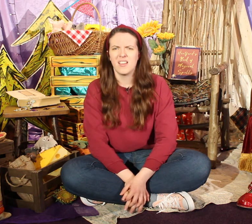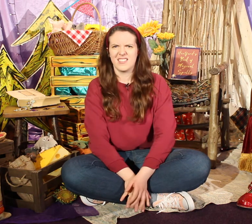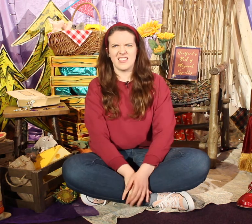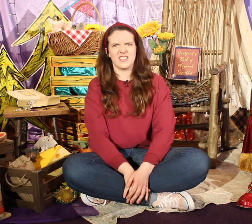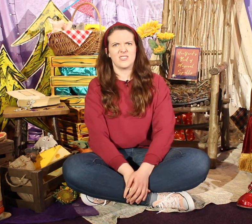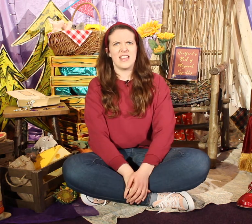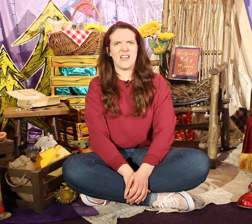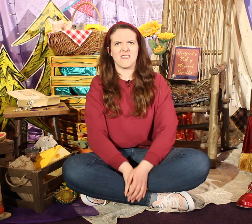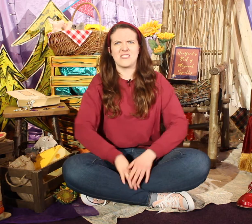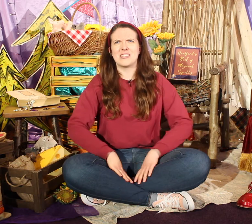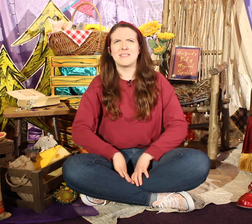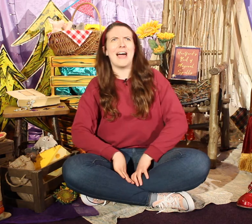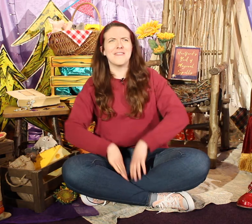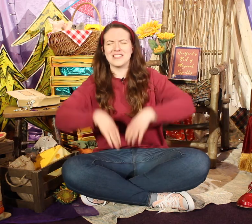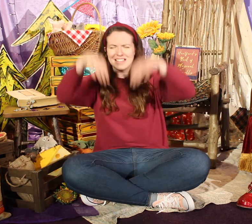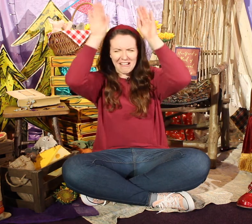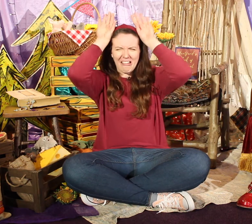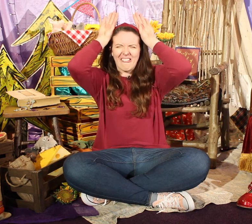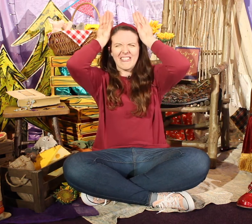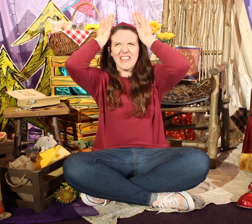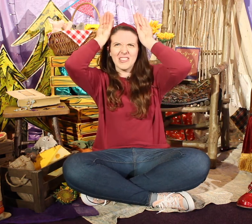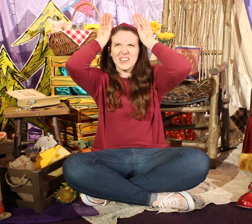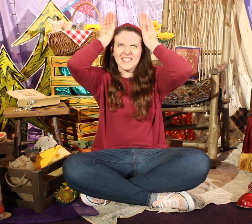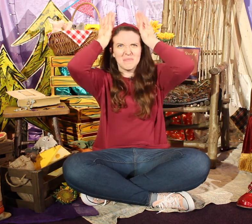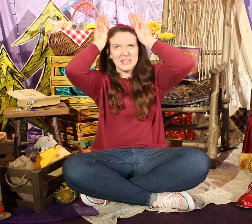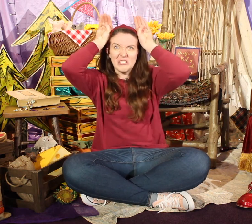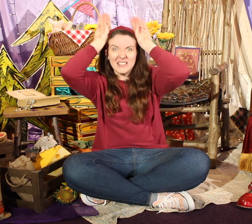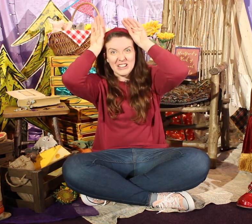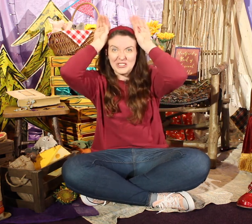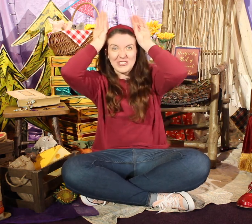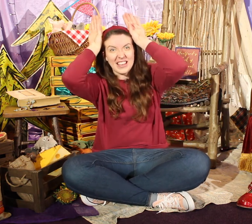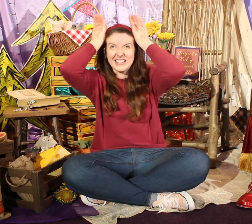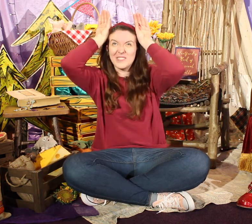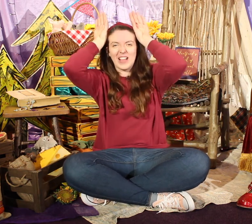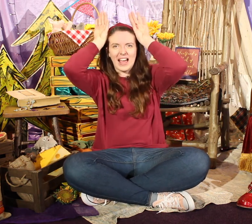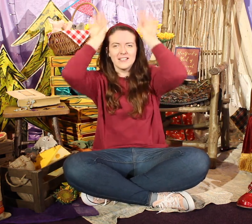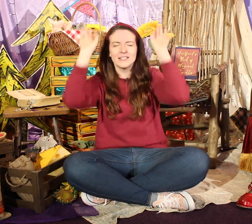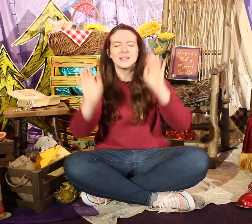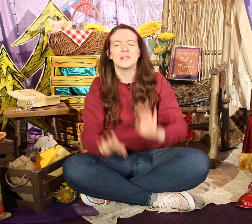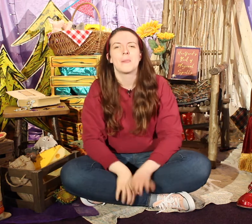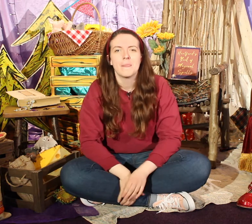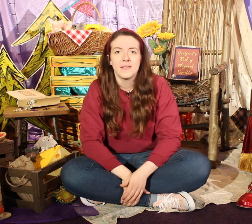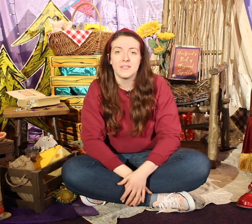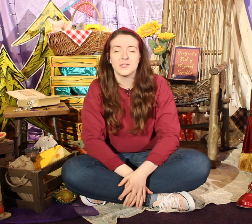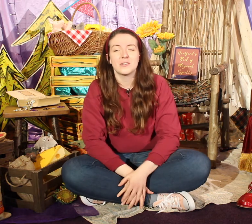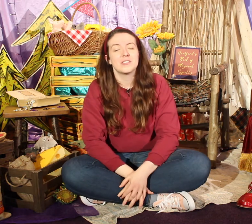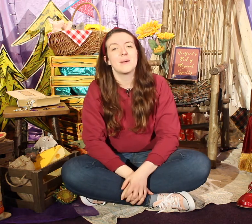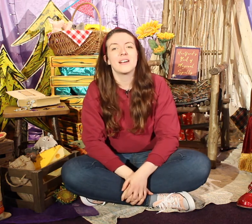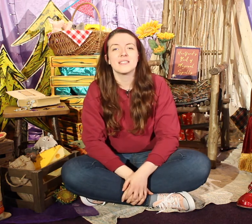The Hare laughed and said, "Well, that's because I beat you in like 2 seconds flat." The tortoise smiled and